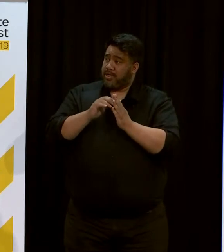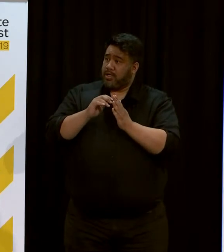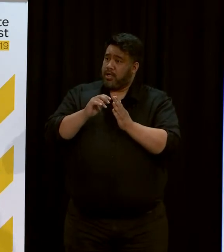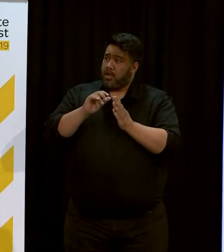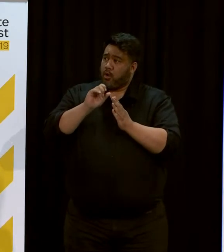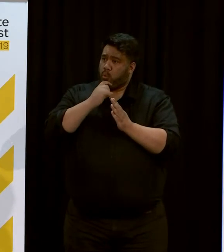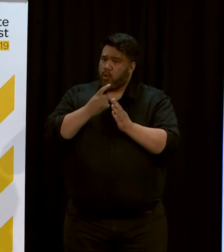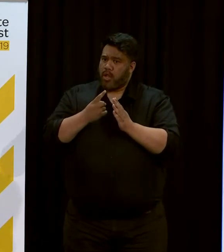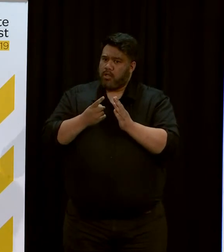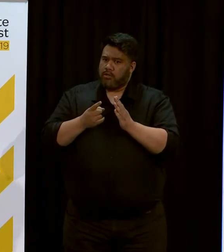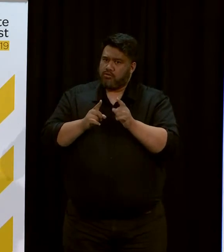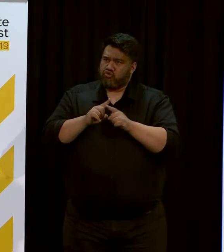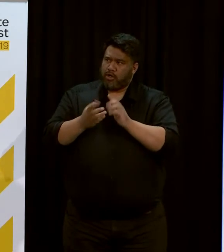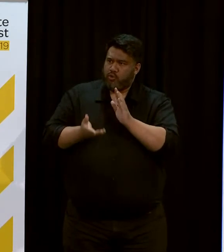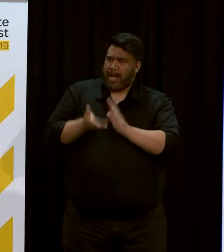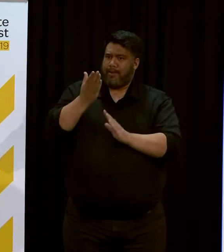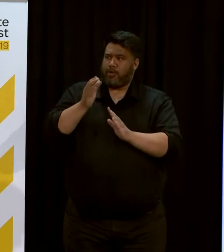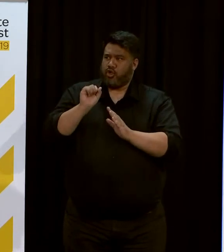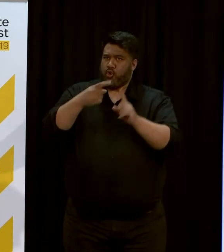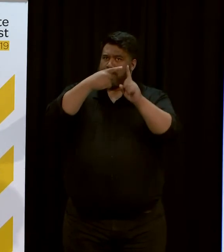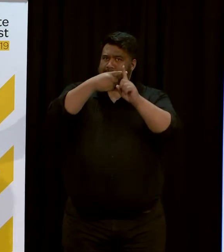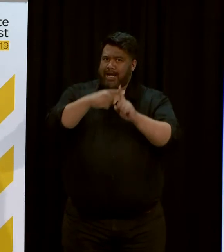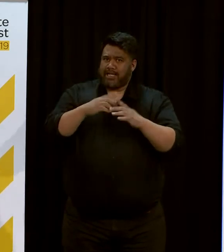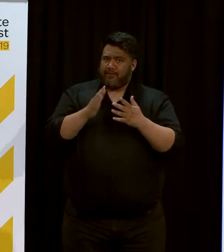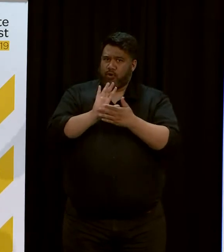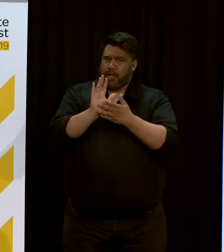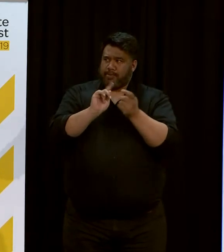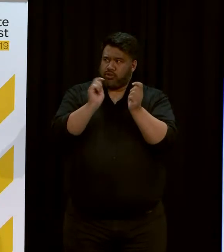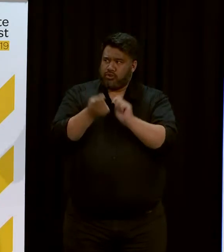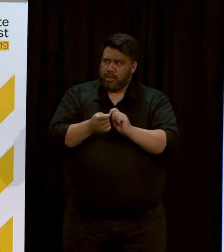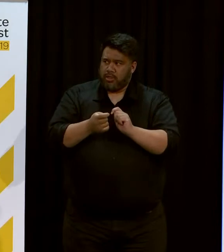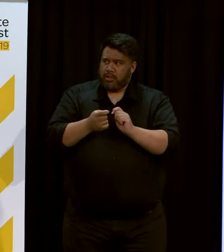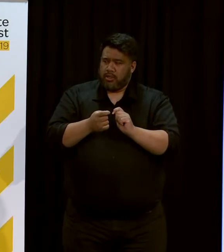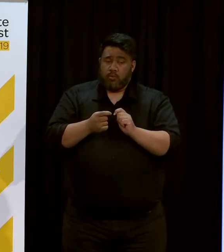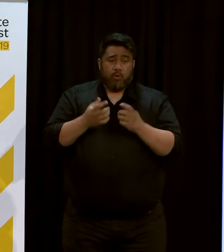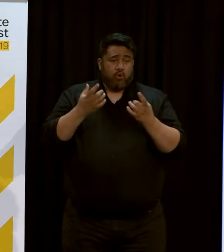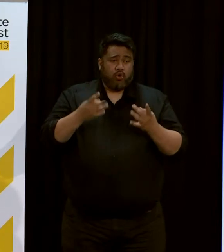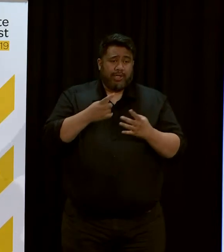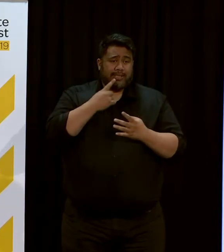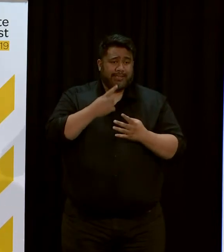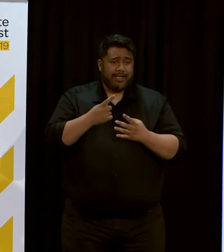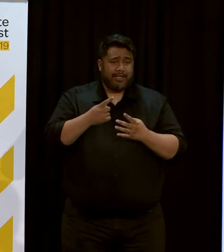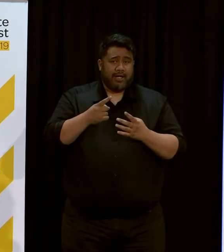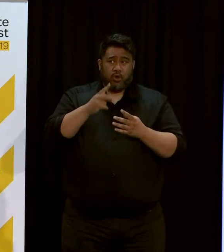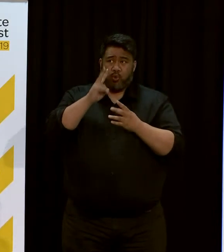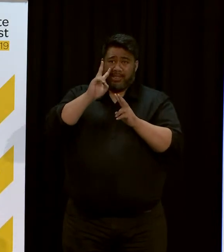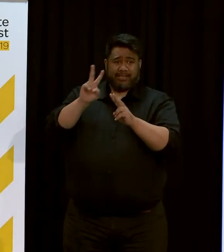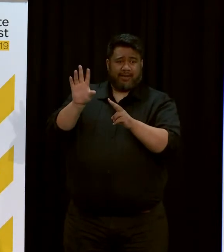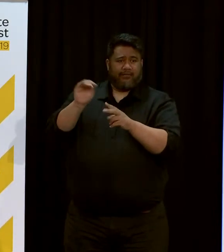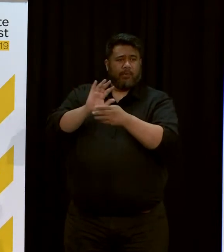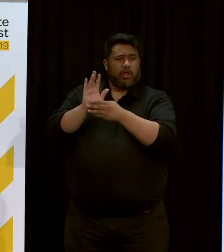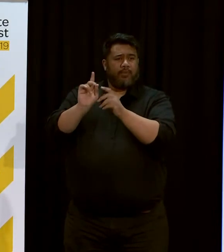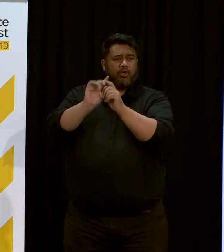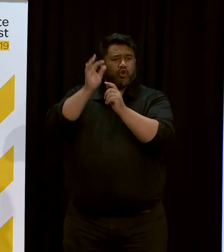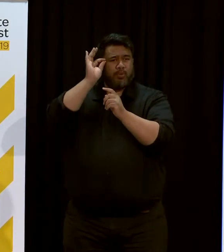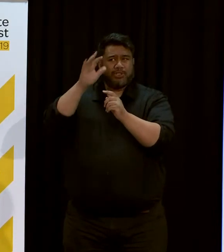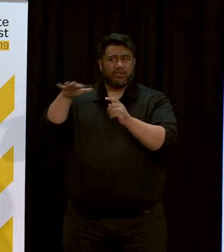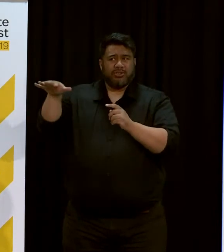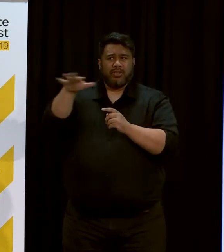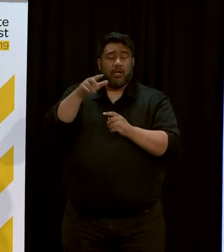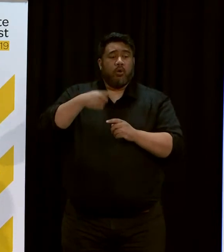up its ambitions. We've already said, and you will have seen from the Climate Commission, our view was that we needed to ensure that